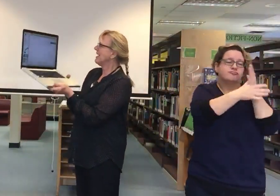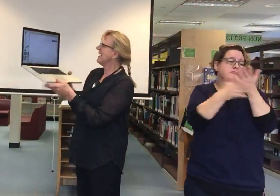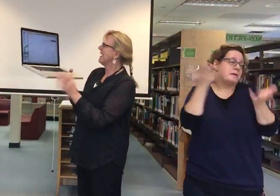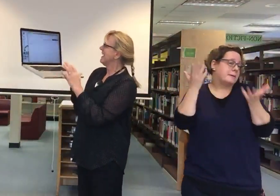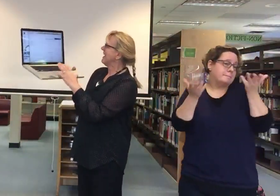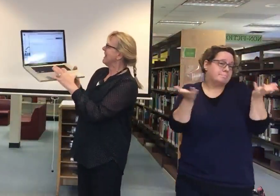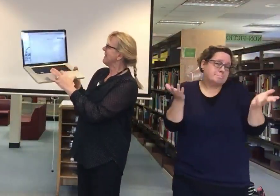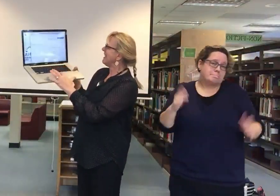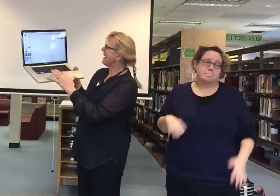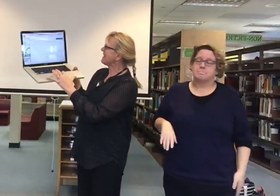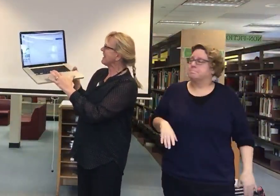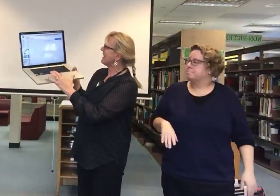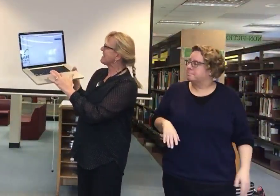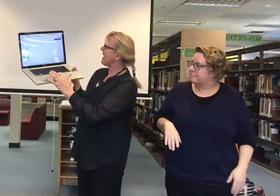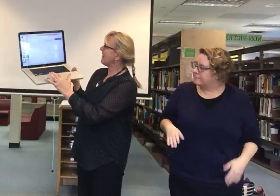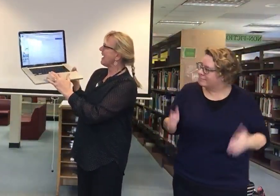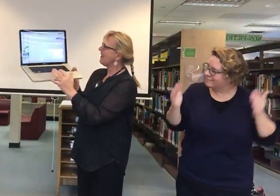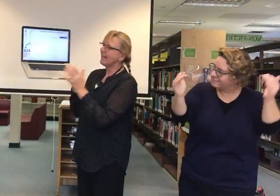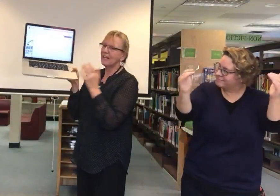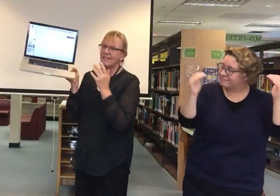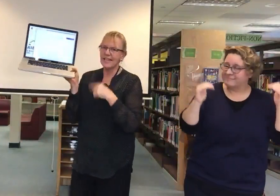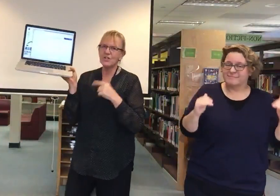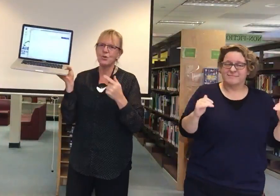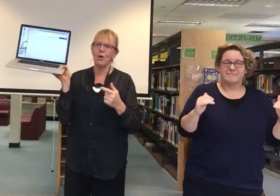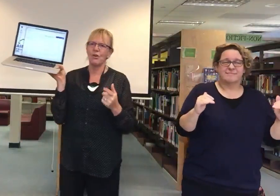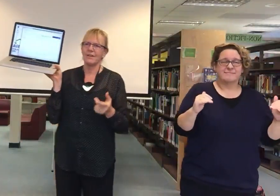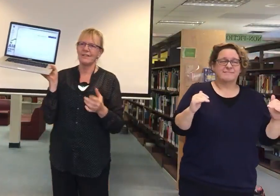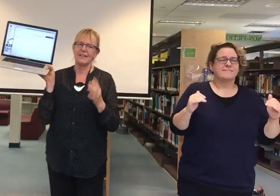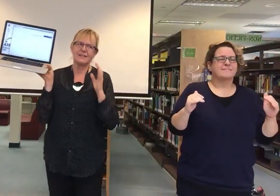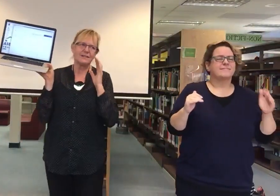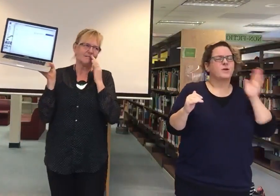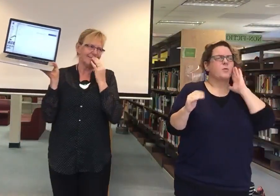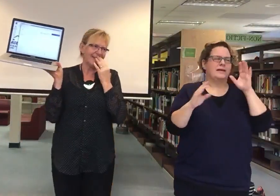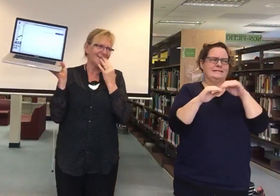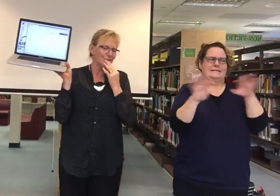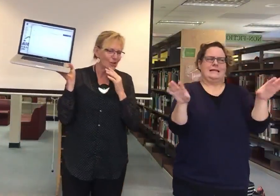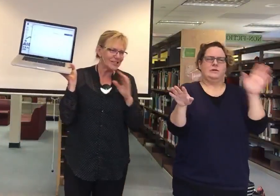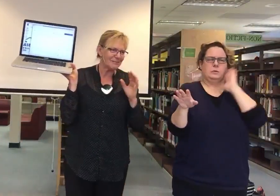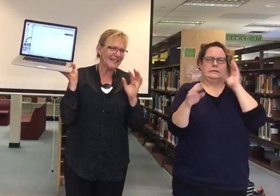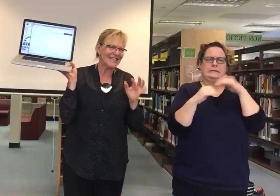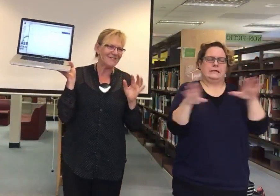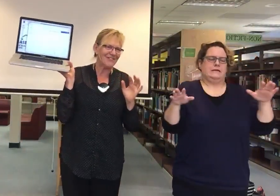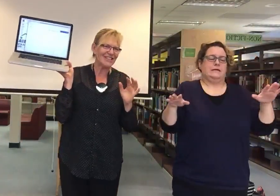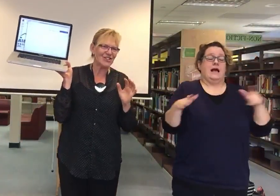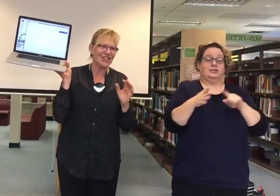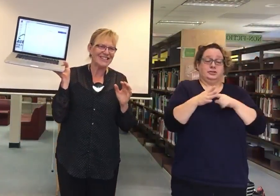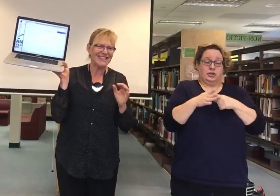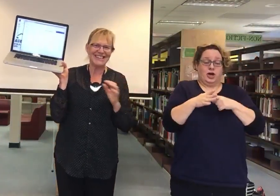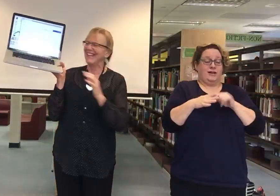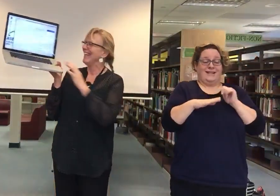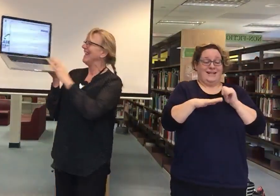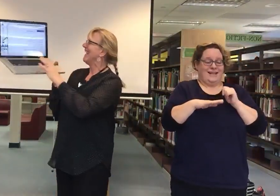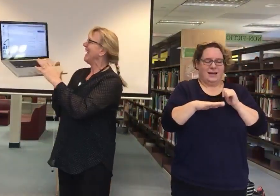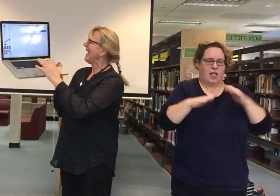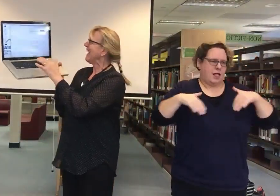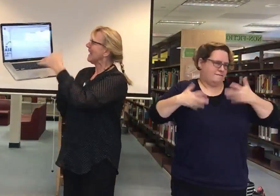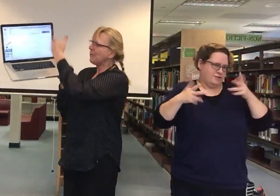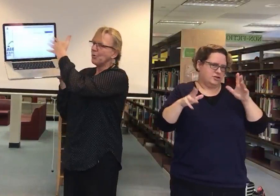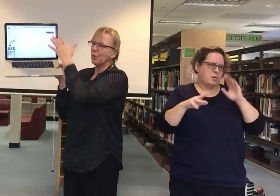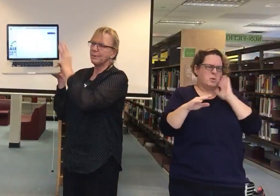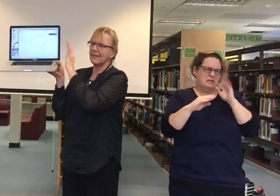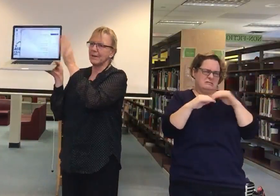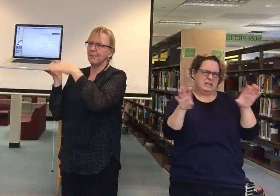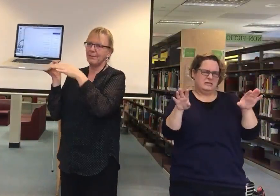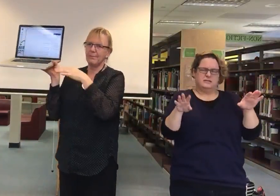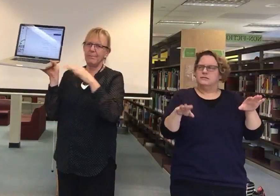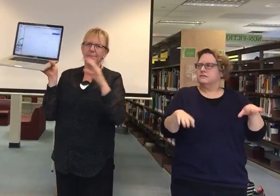So the next link down there, and I'll send you all this, I started it, but I didn't finish it. And I